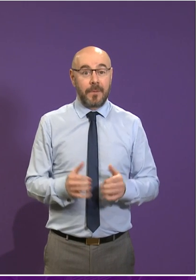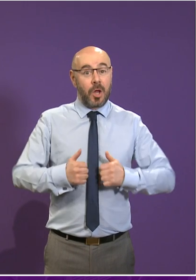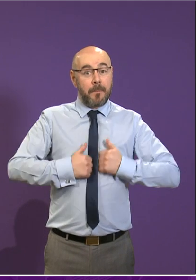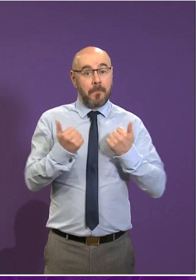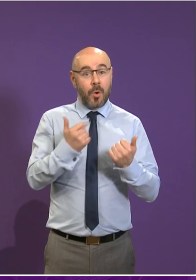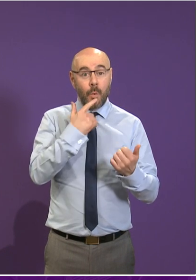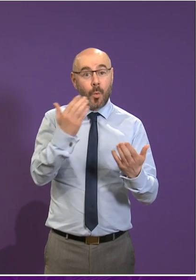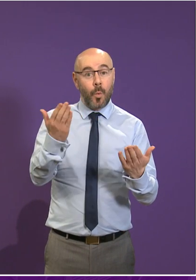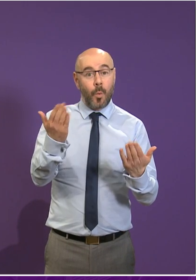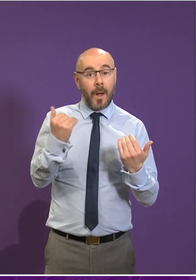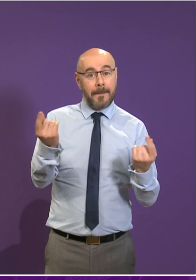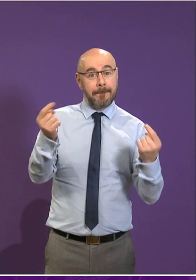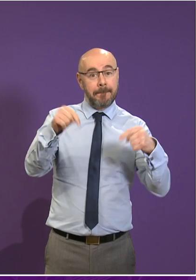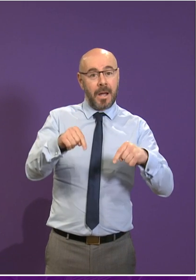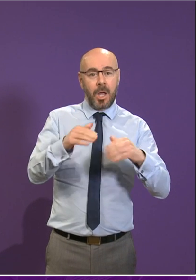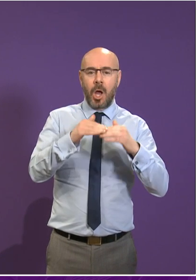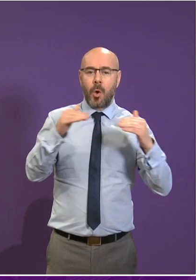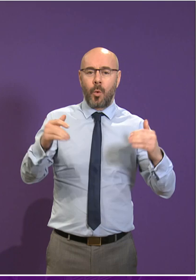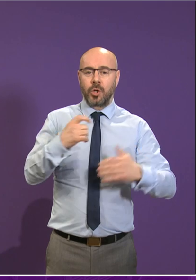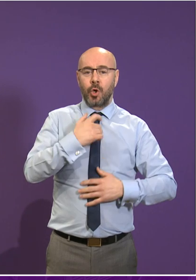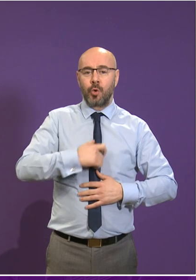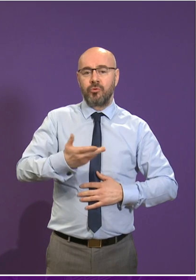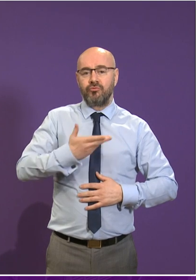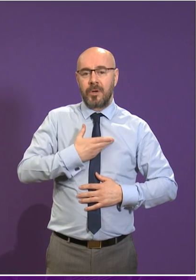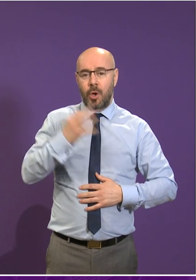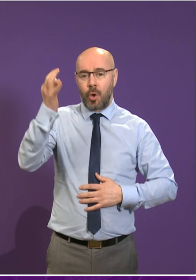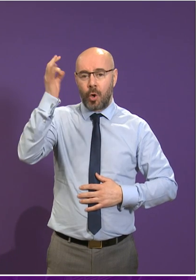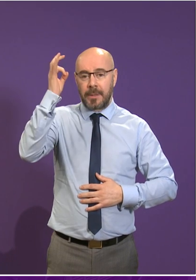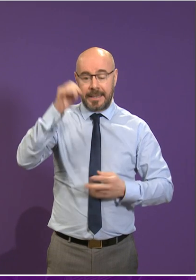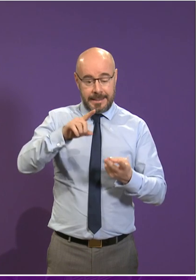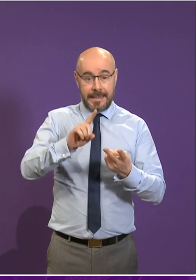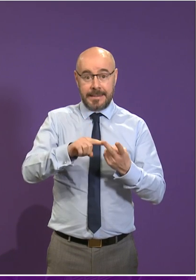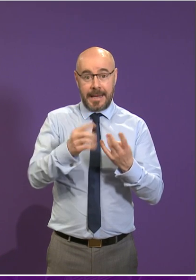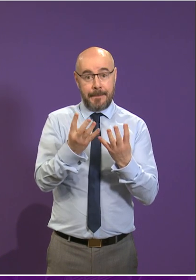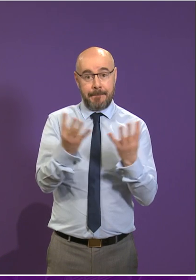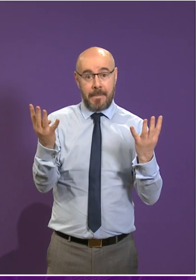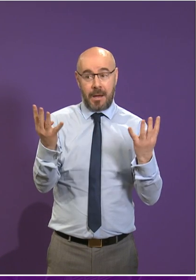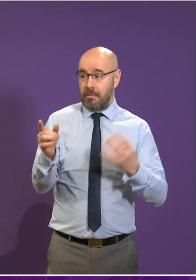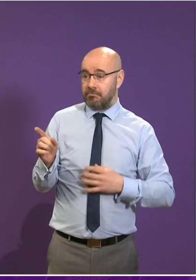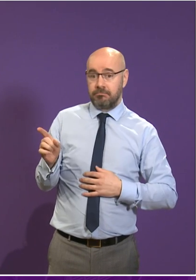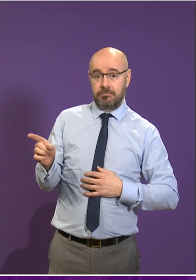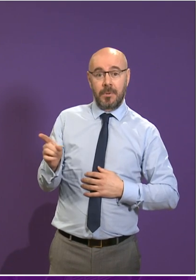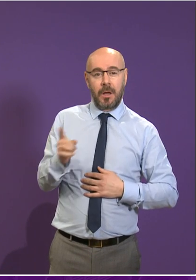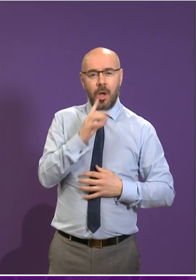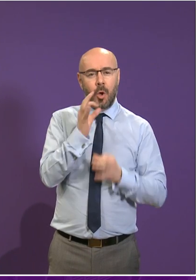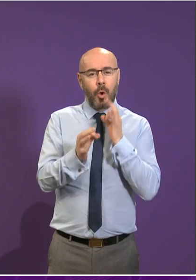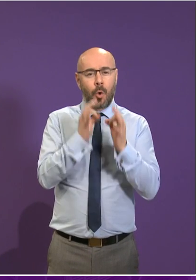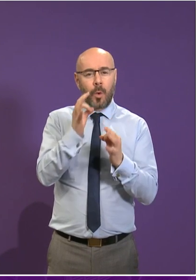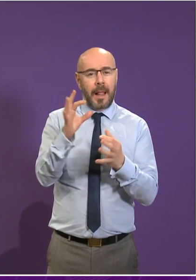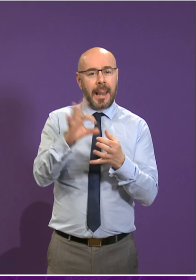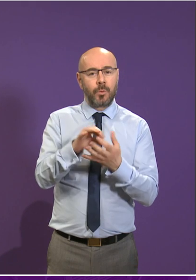Good morning and welcome back to the Equality and Human Rights Committee, our second panel for this morning on our inquiry on the